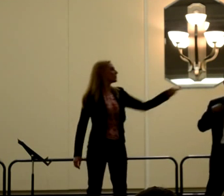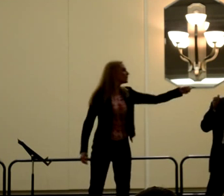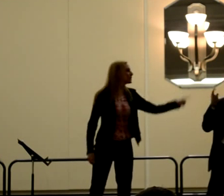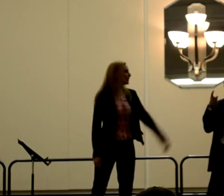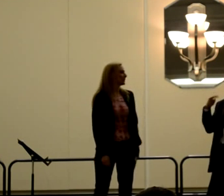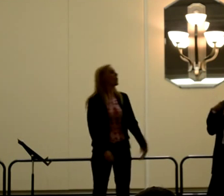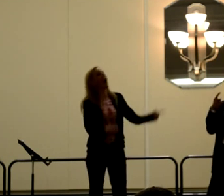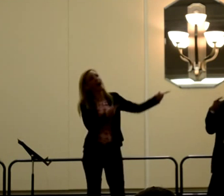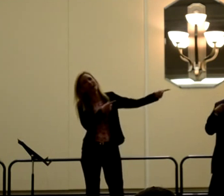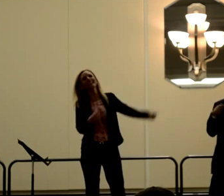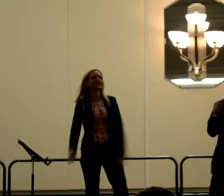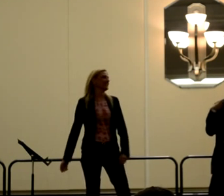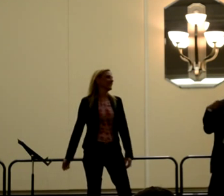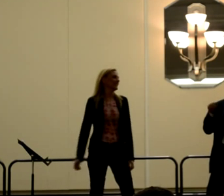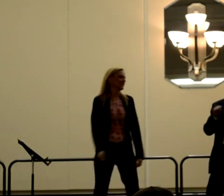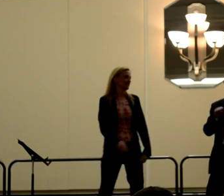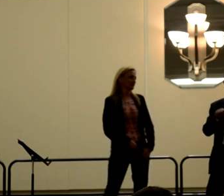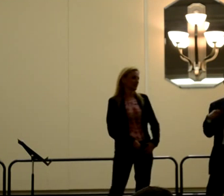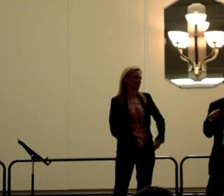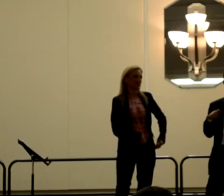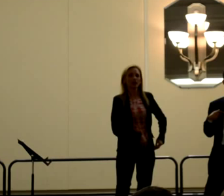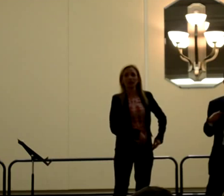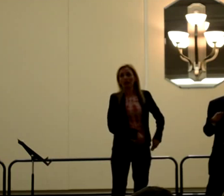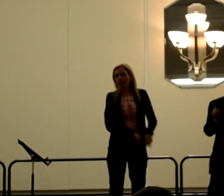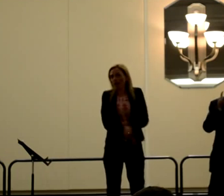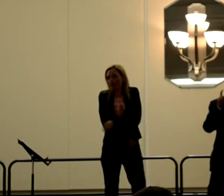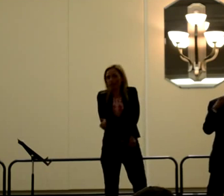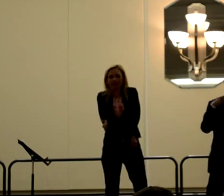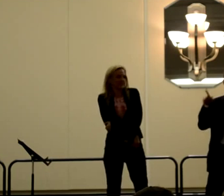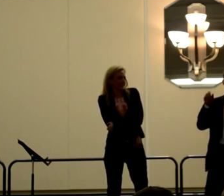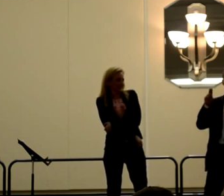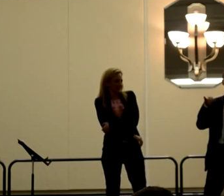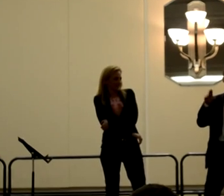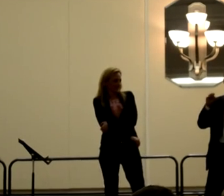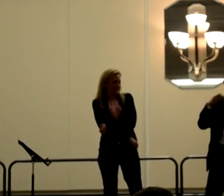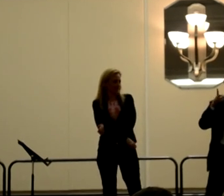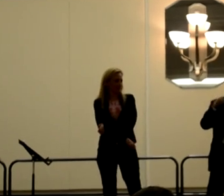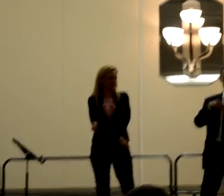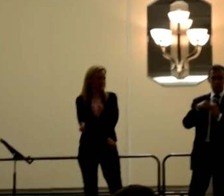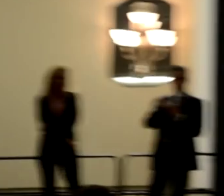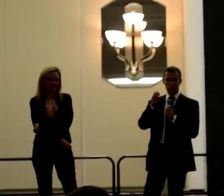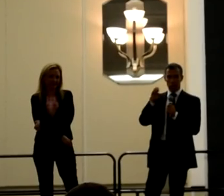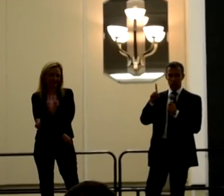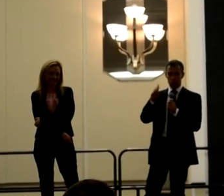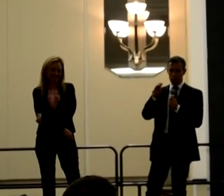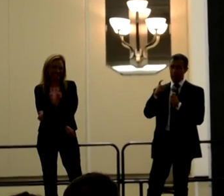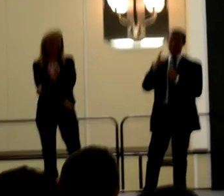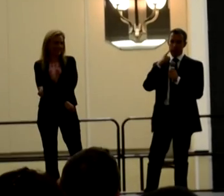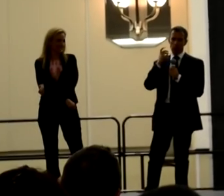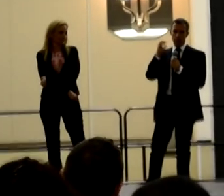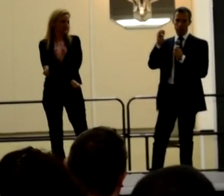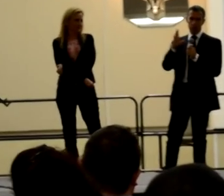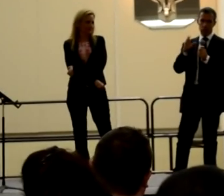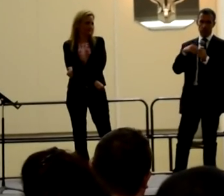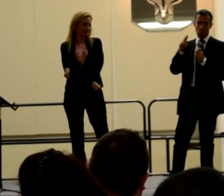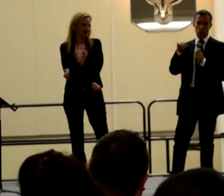idea. At one point in my life, I sold shoes. But I actually was at NYU getting my PhD in educational media. I think I